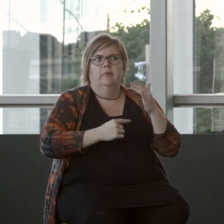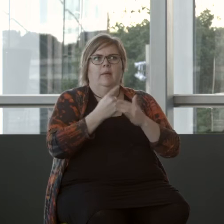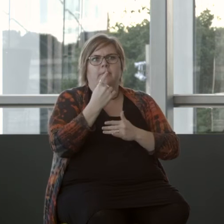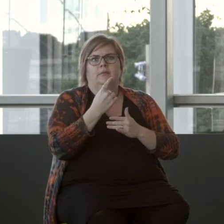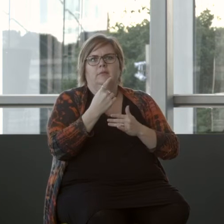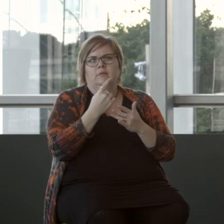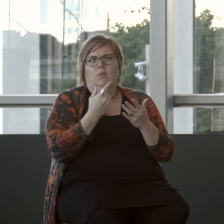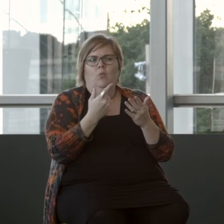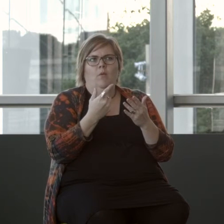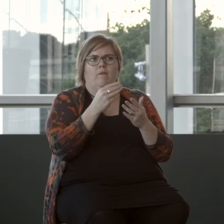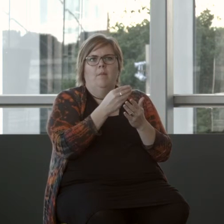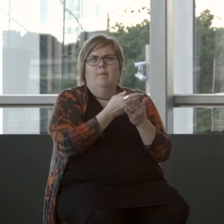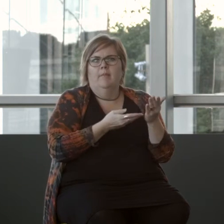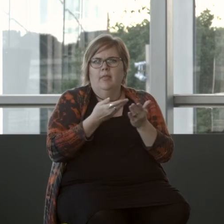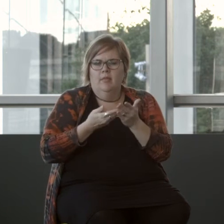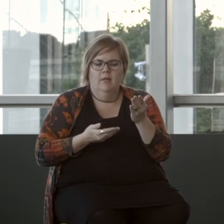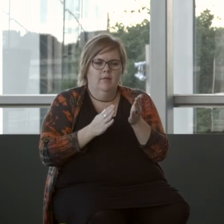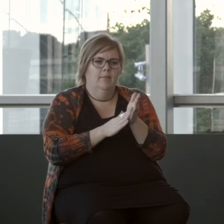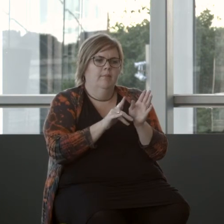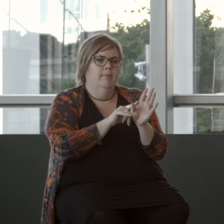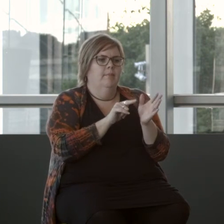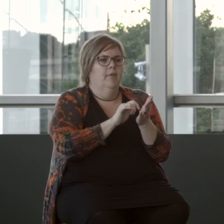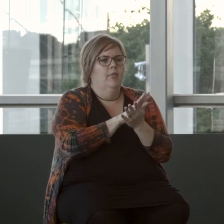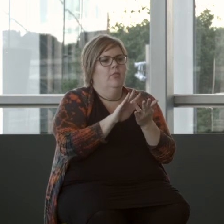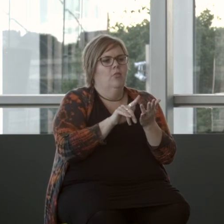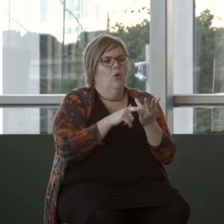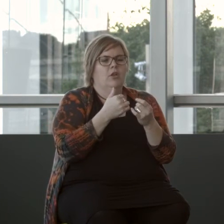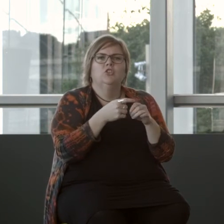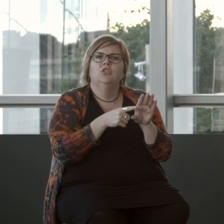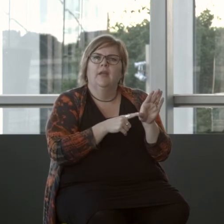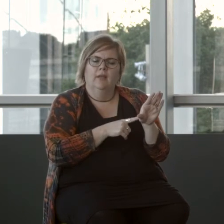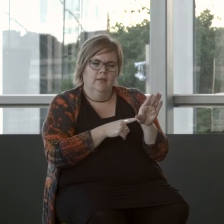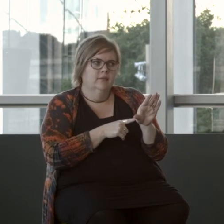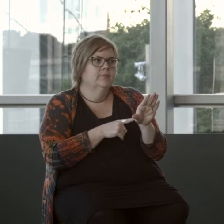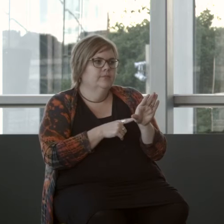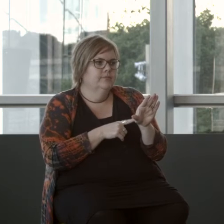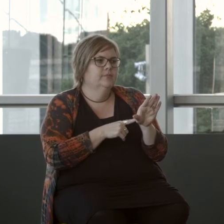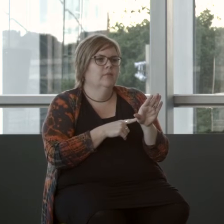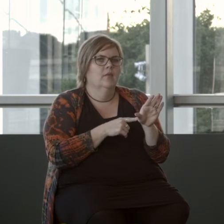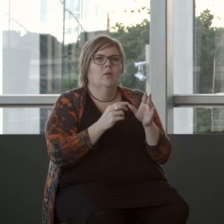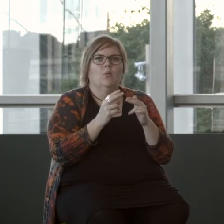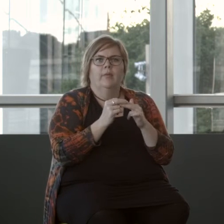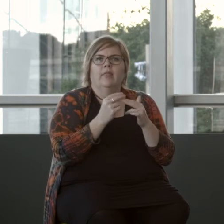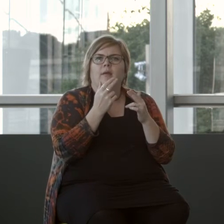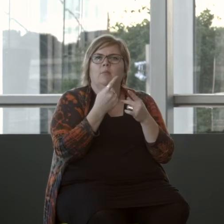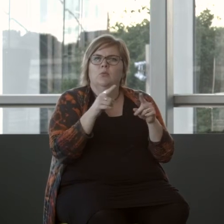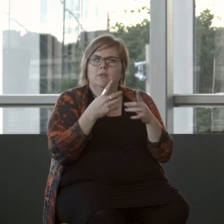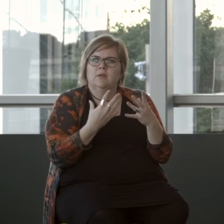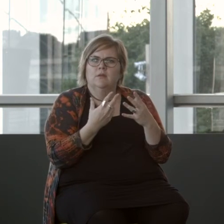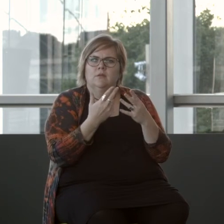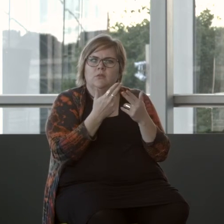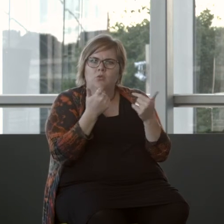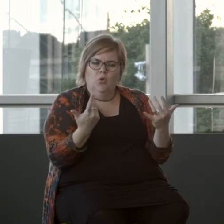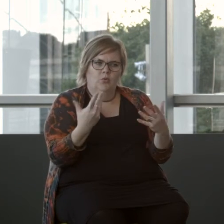be part of the narrative arc of the story to help the throw in a pretty catchy tune, but also to